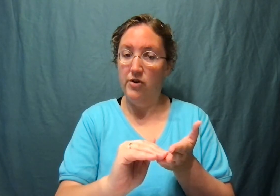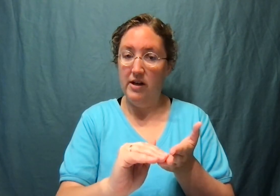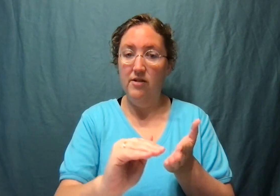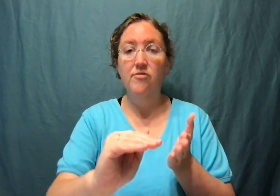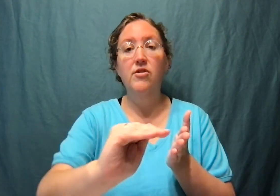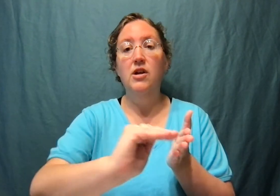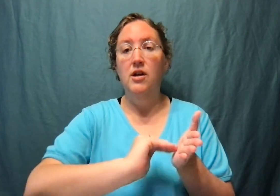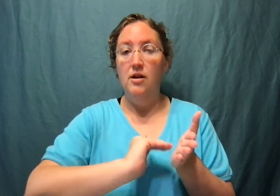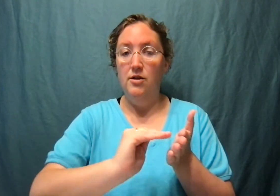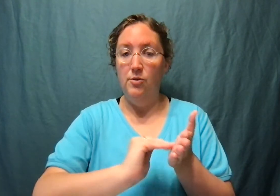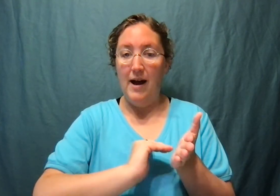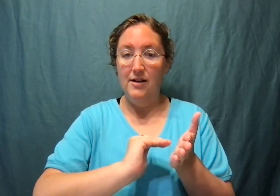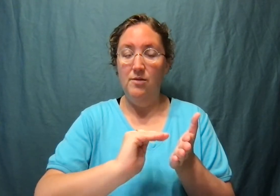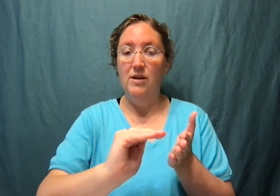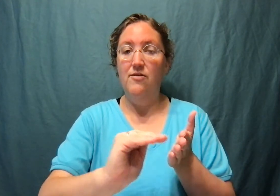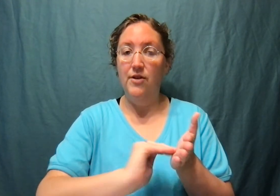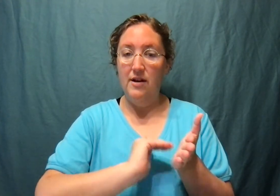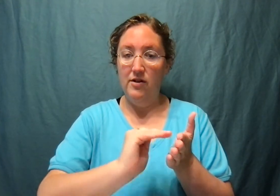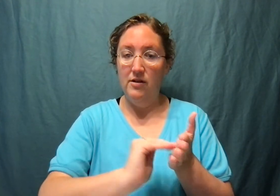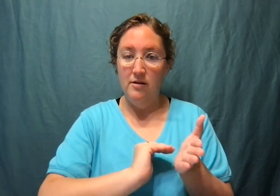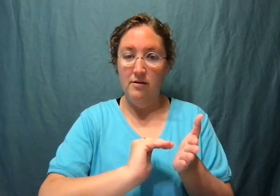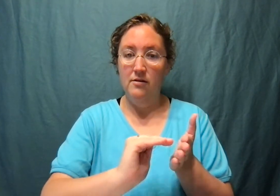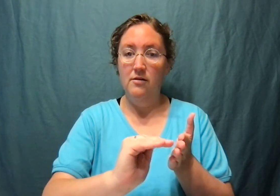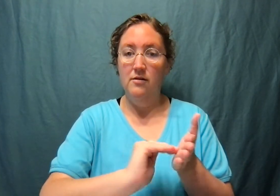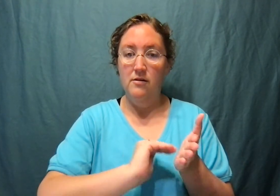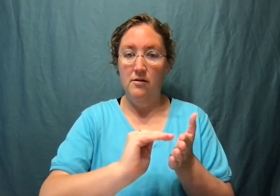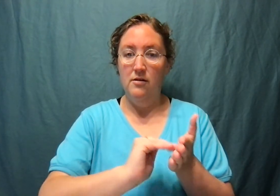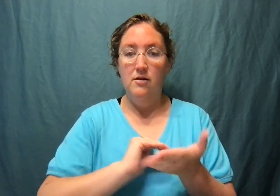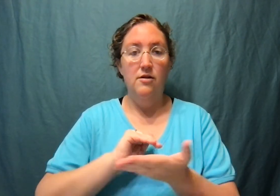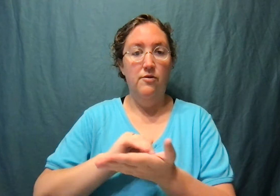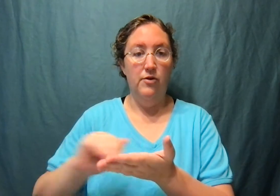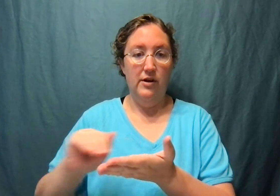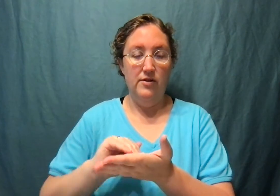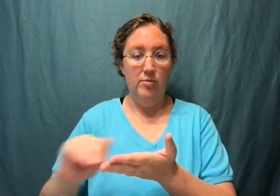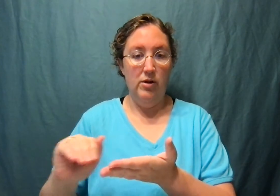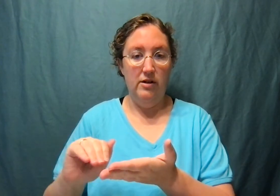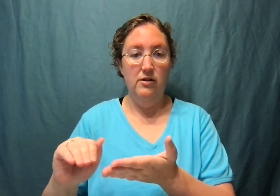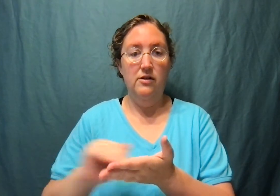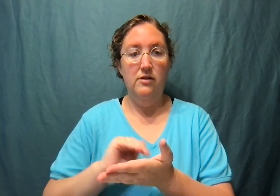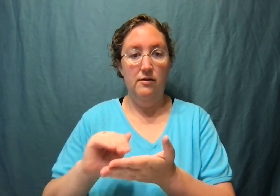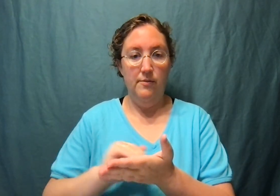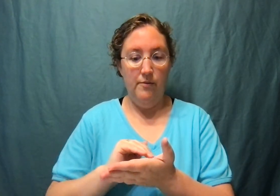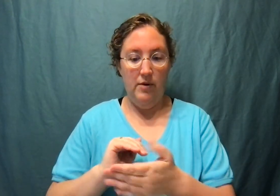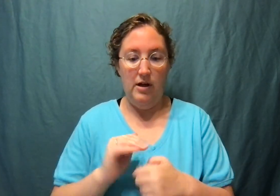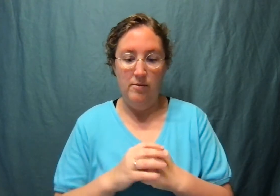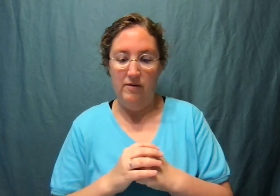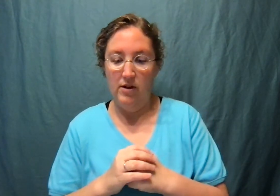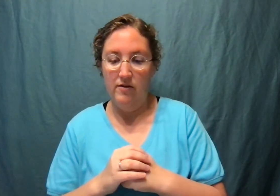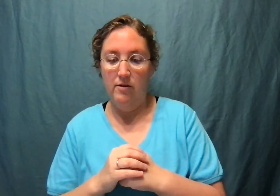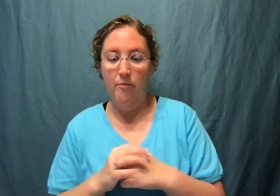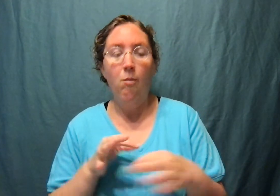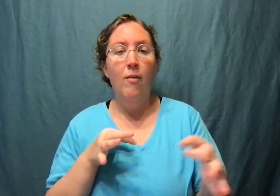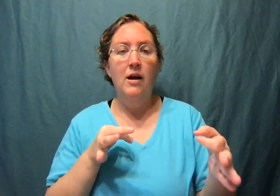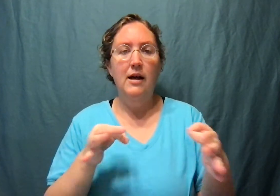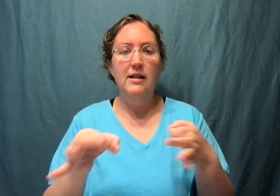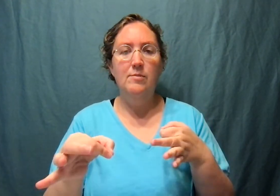forgive, to ask to be forgiven, to forgive someone else, and to be forgiven.